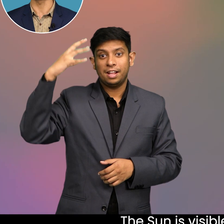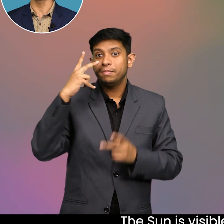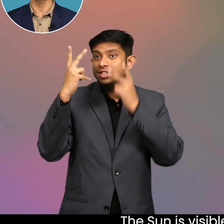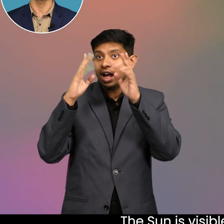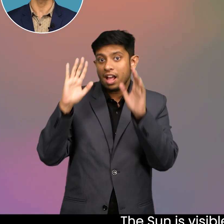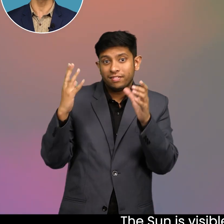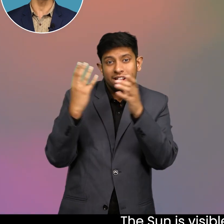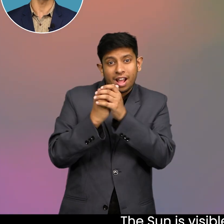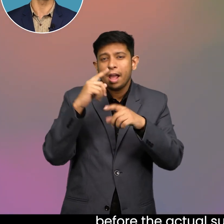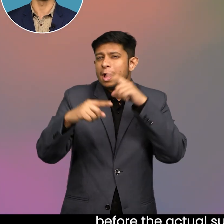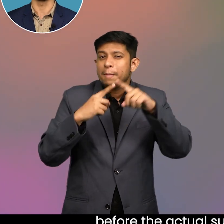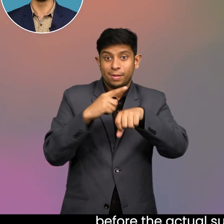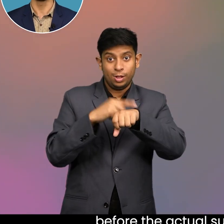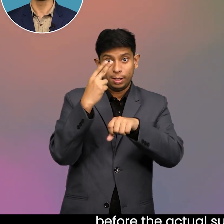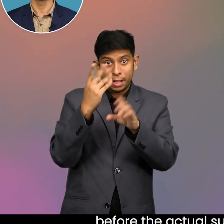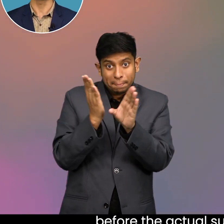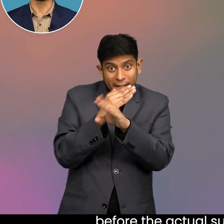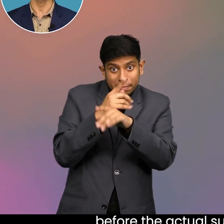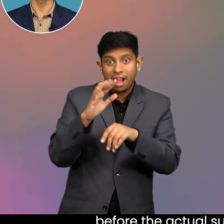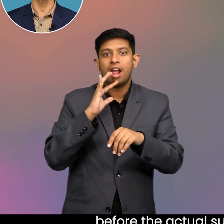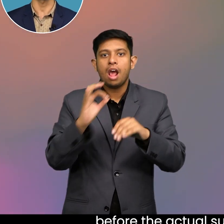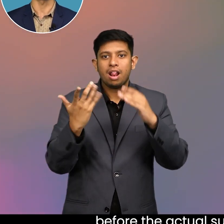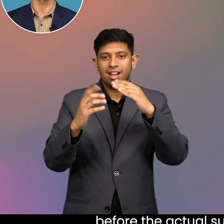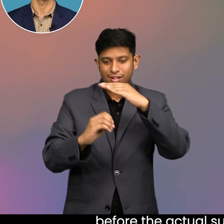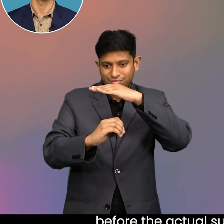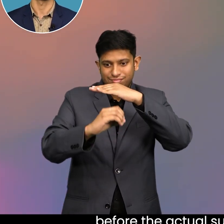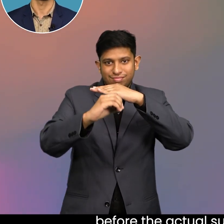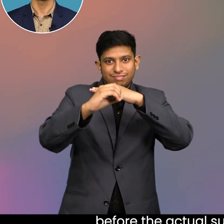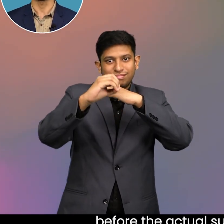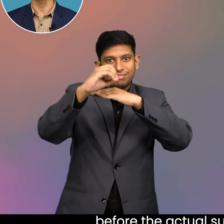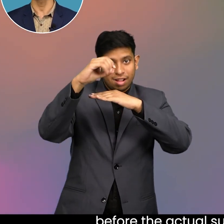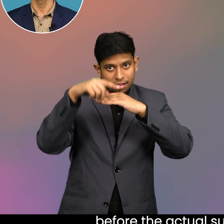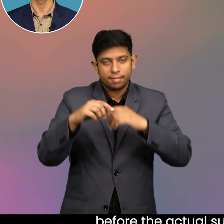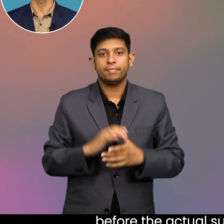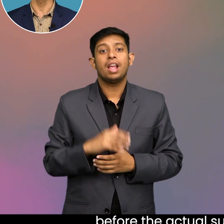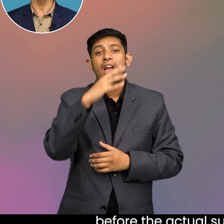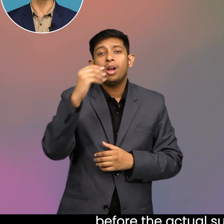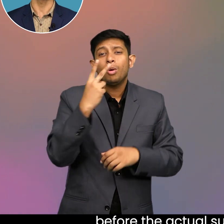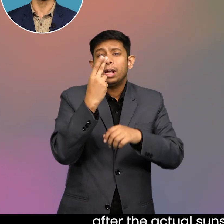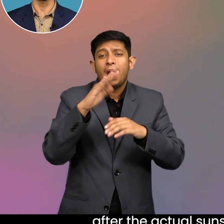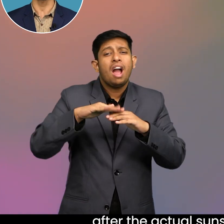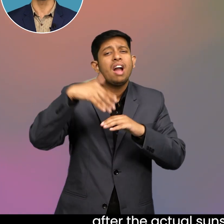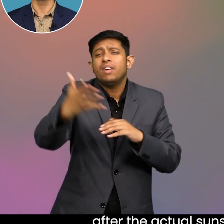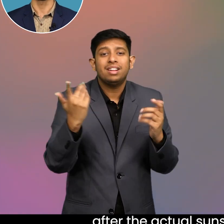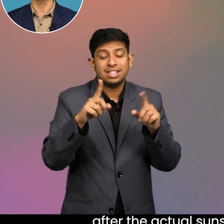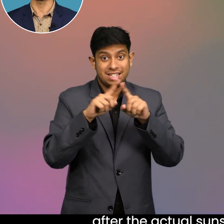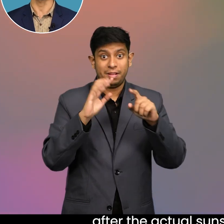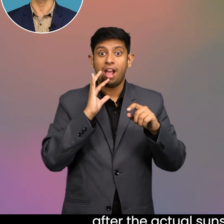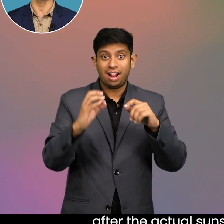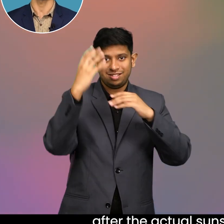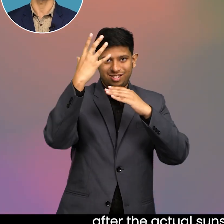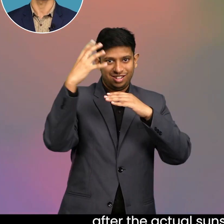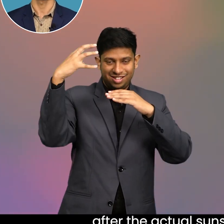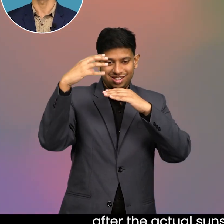visible to us about 2 minutes before the actual sunrise and about 2 minutes after the